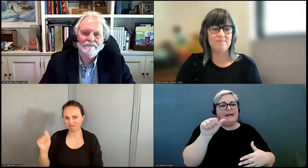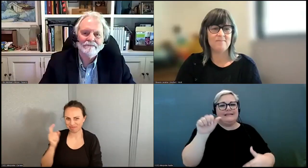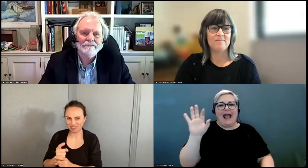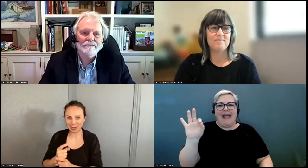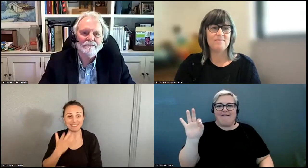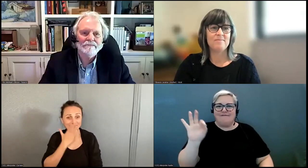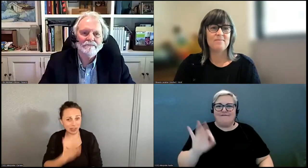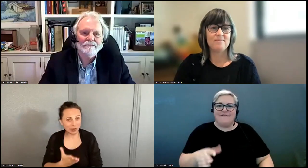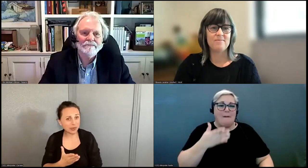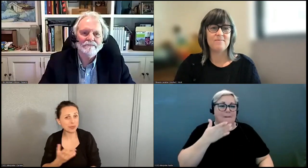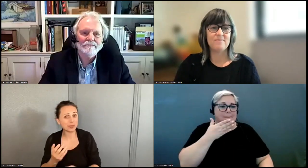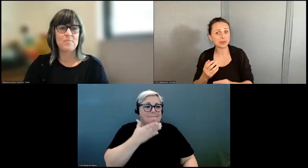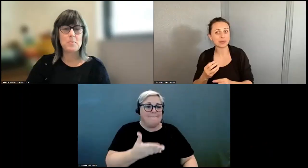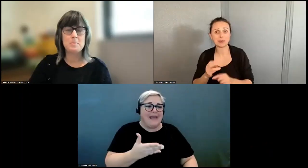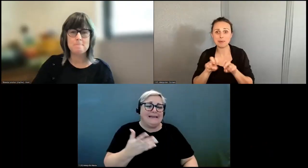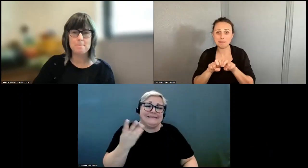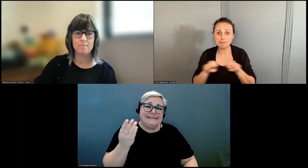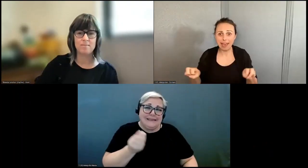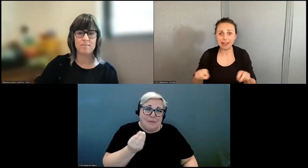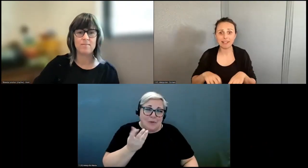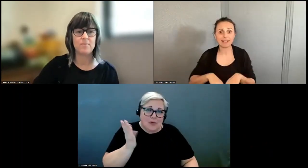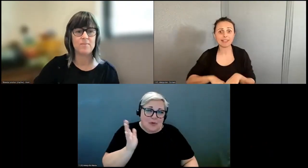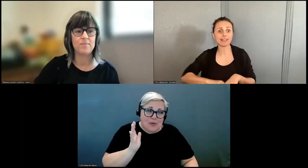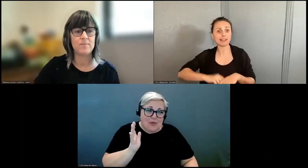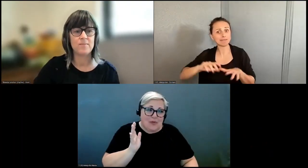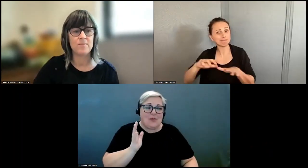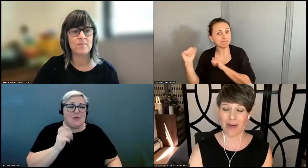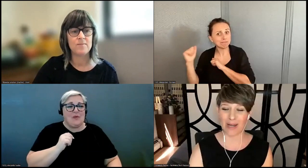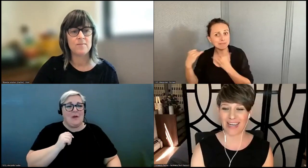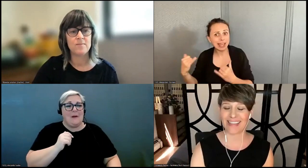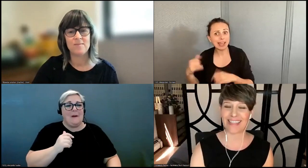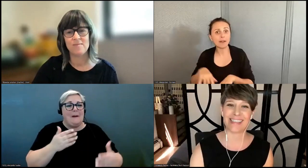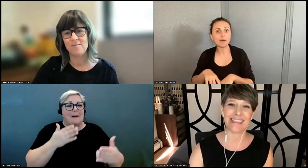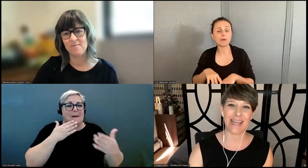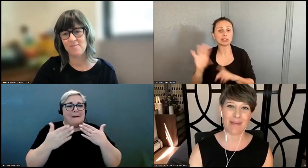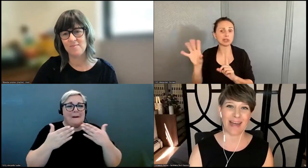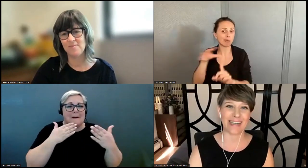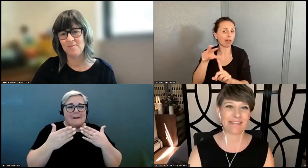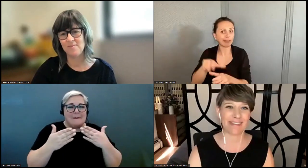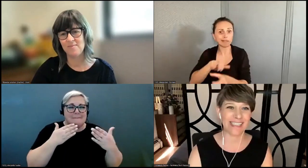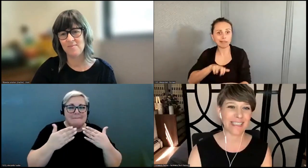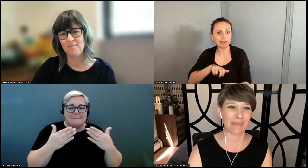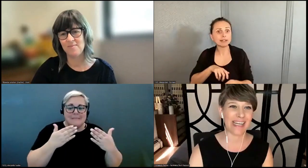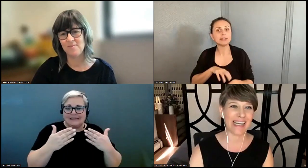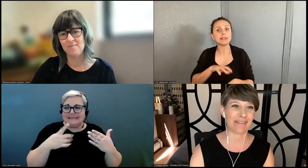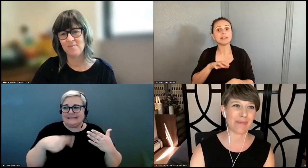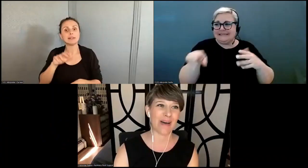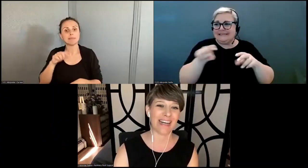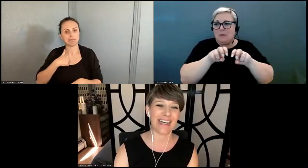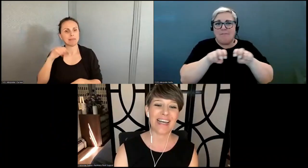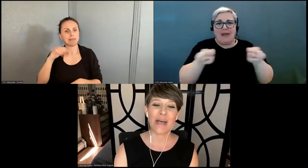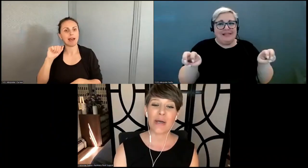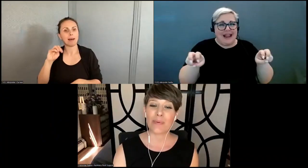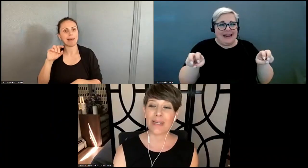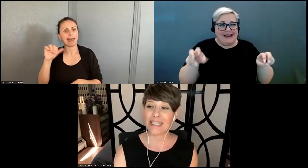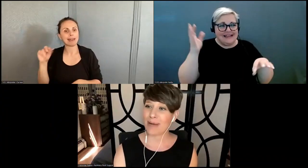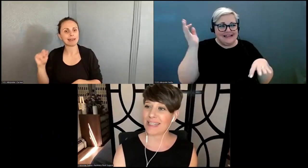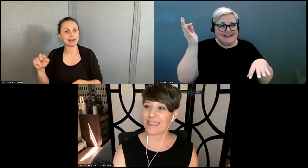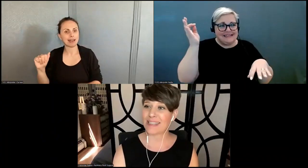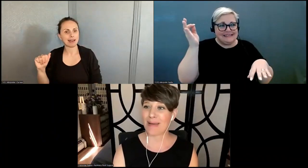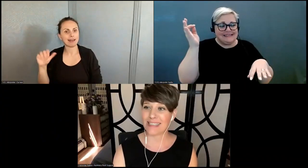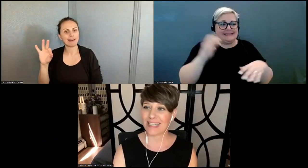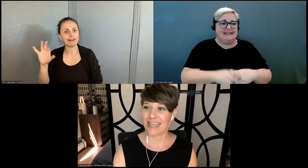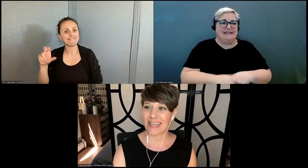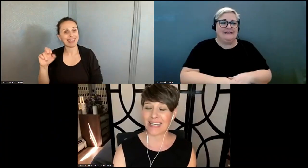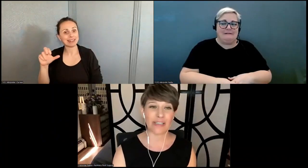some gratitude for our panelists as they depart the Zoom spotlight. This is Amanda Fenton speaking, everyone. We did